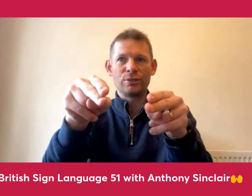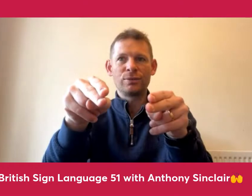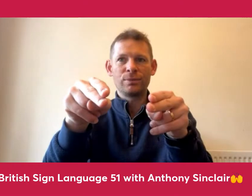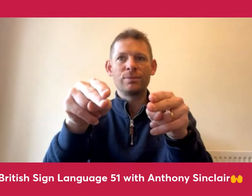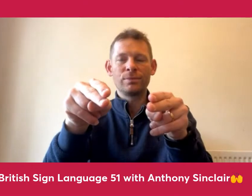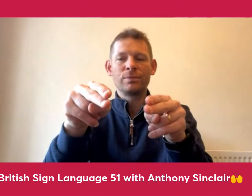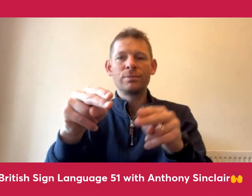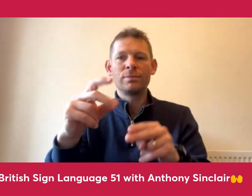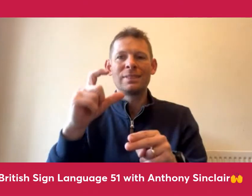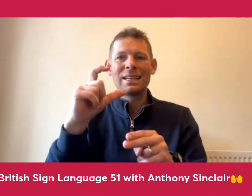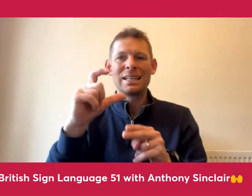bridge is Cambridge.